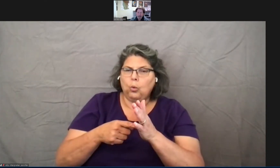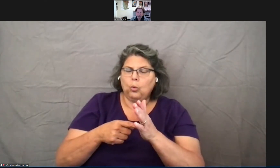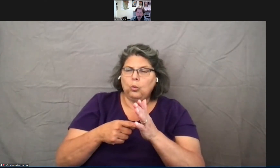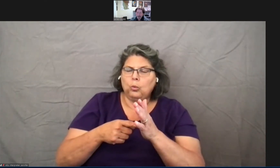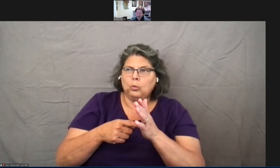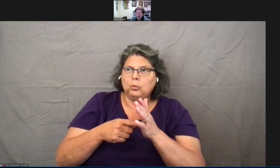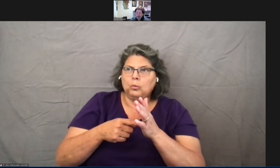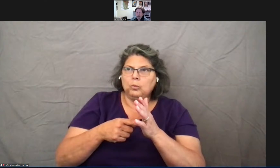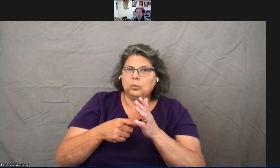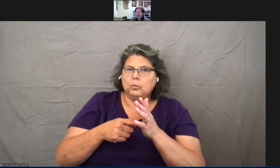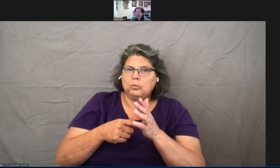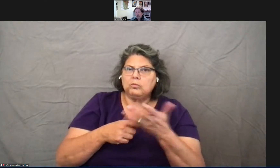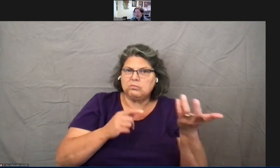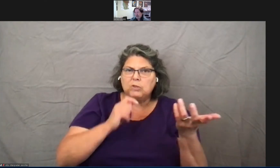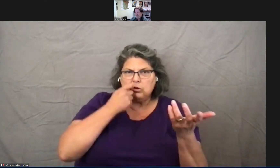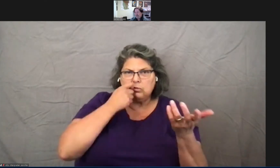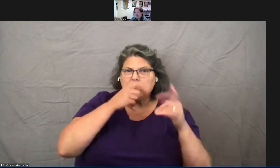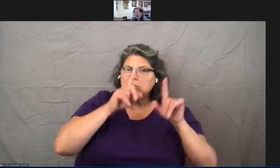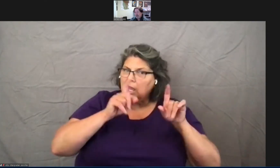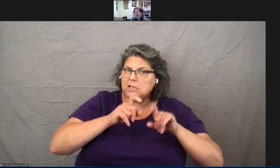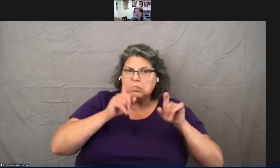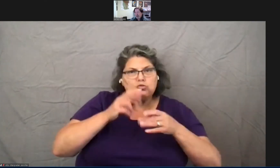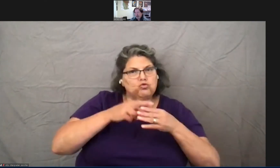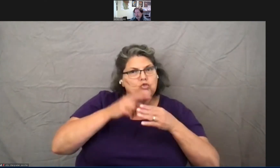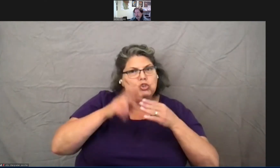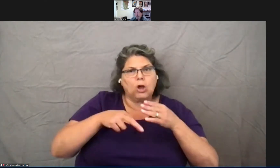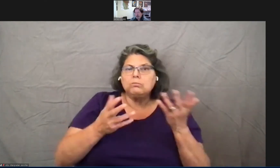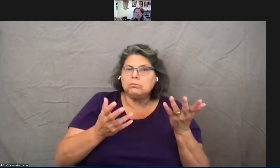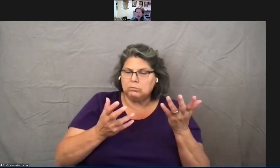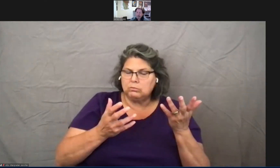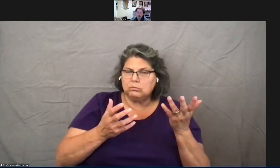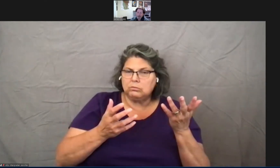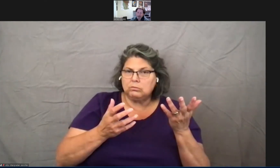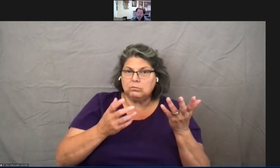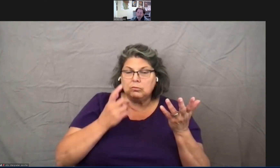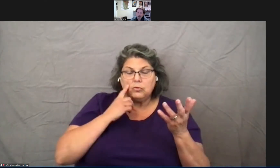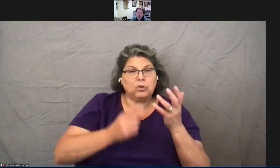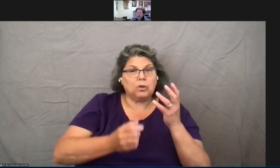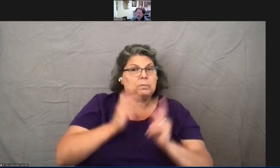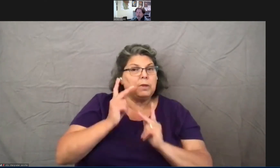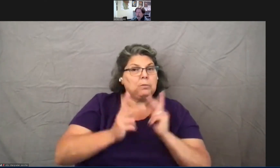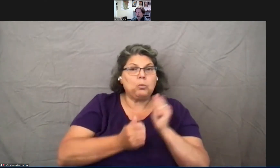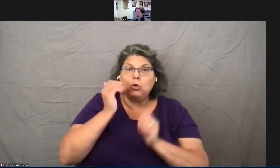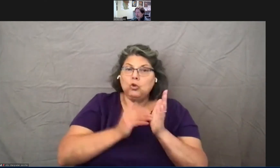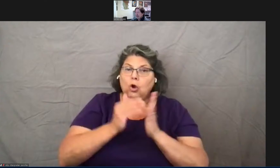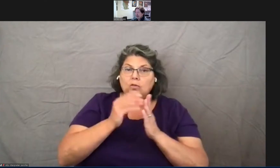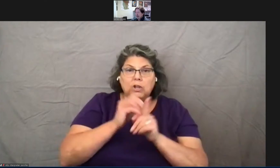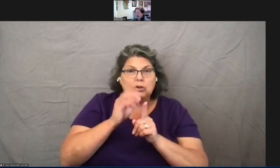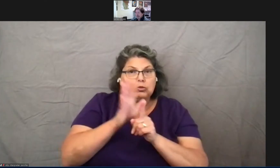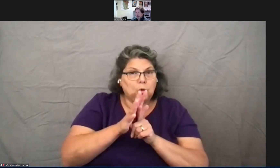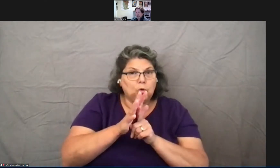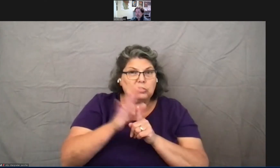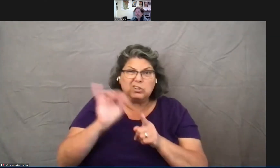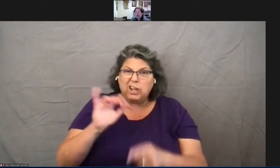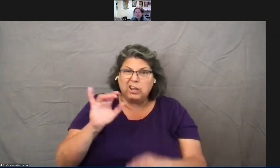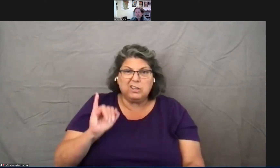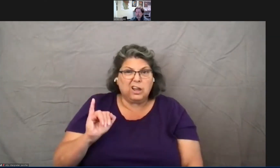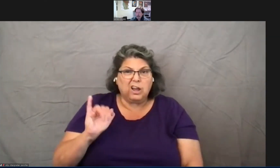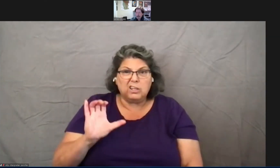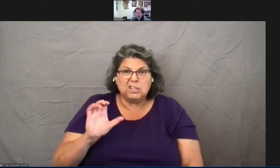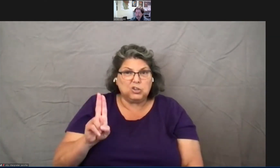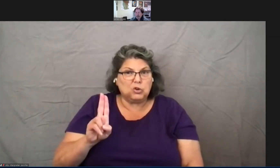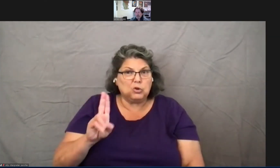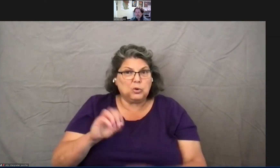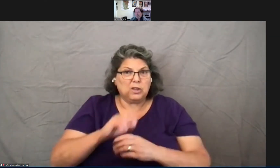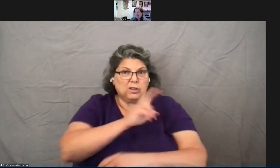their testing result. And for the most exposed people, for example, in the intensive care unit in a hospital, it's